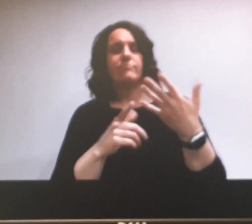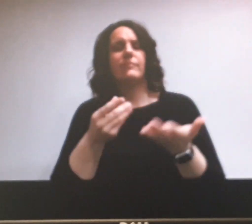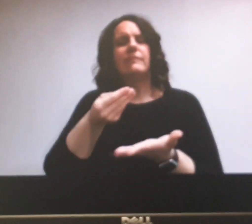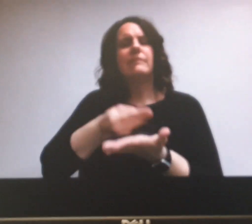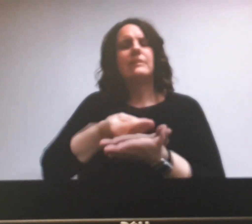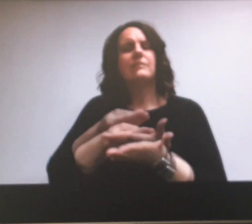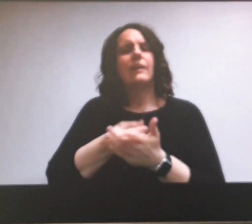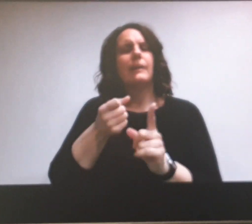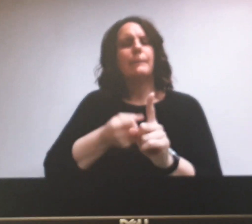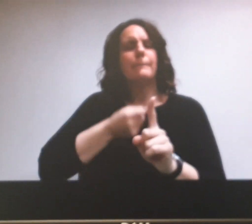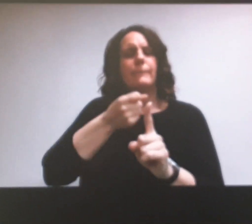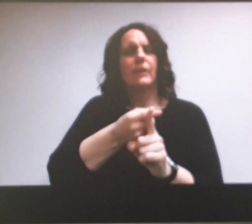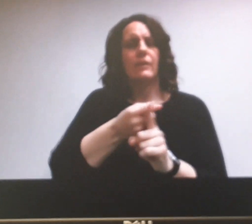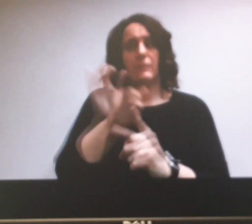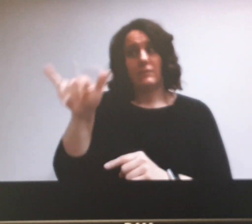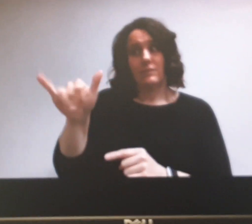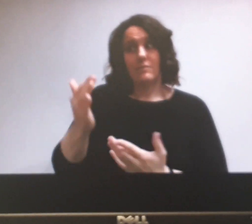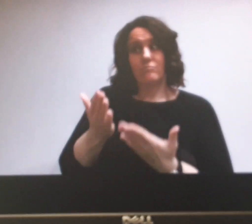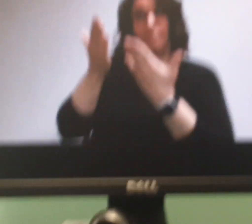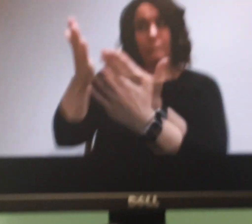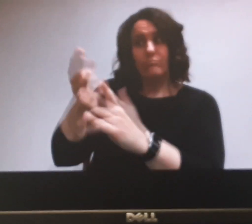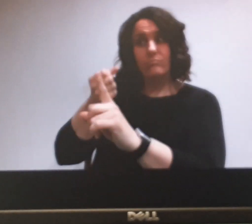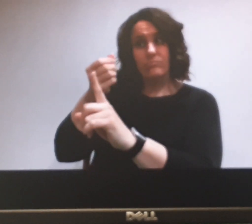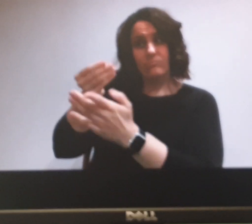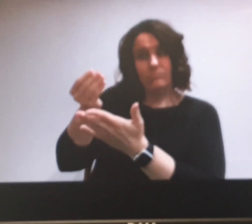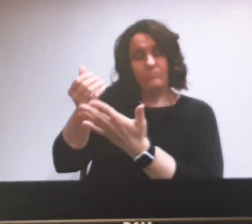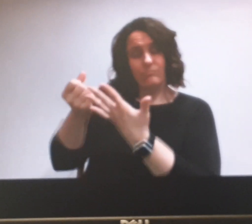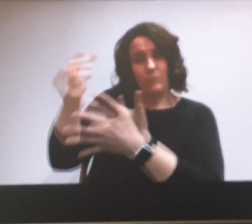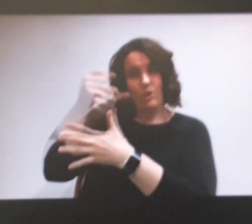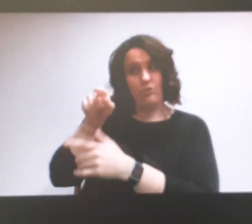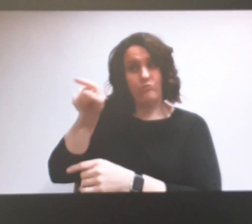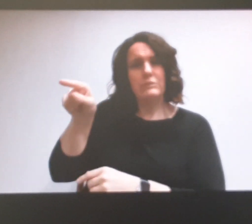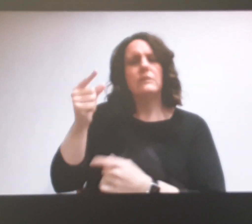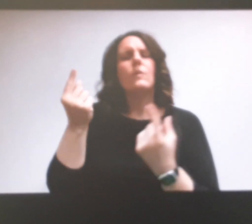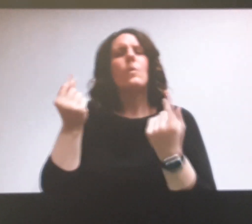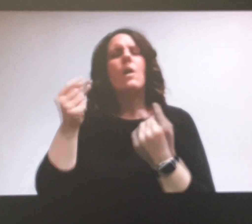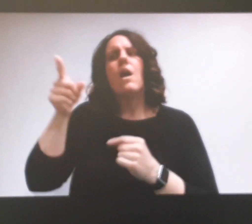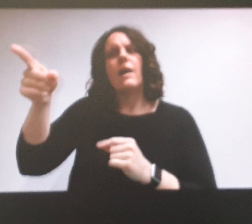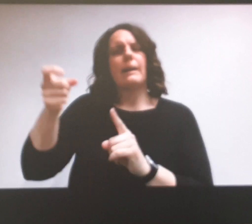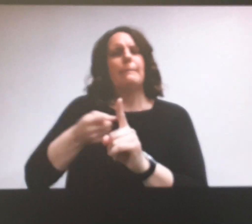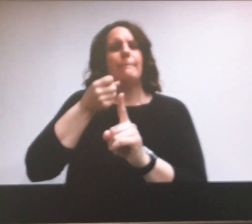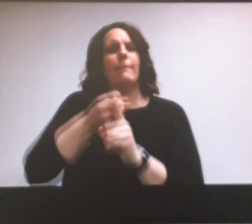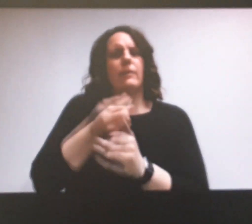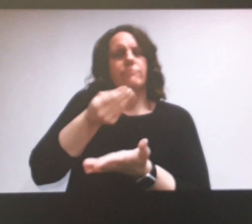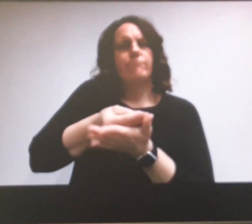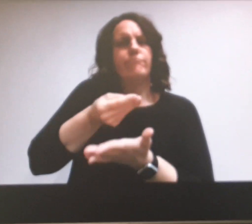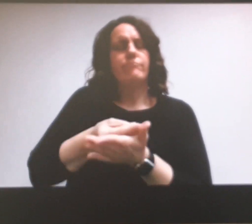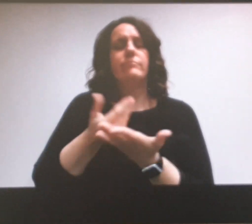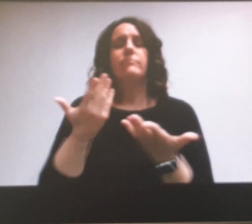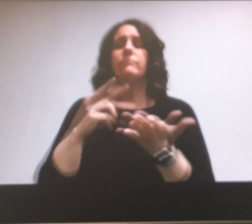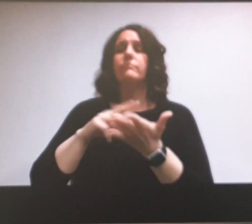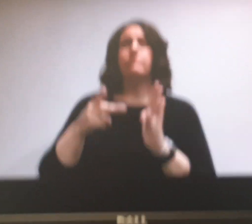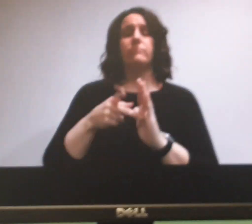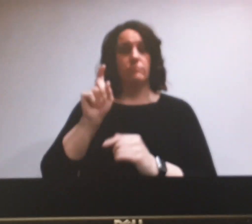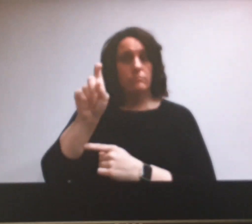And lastly, the funding, how it impacts our community and how the funding will help bring that